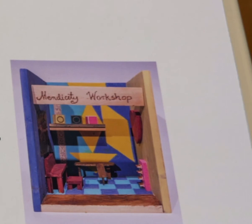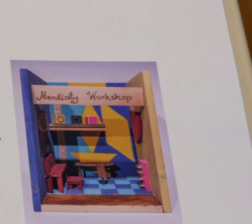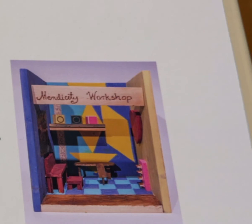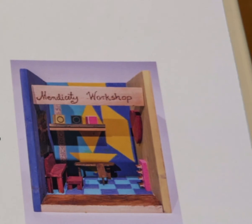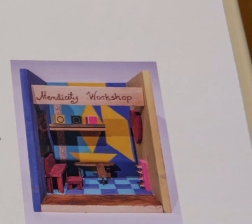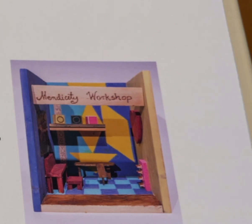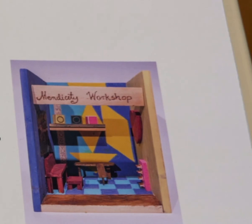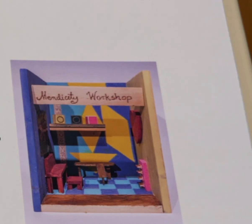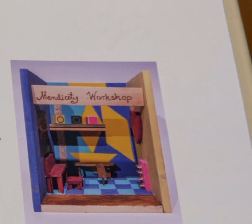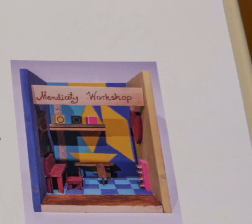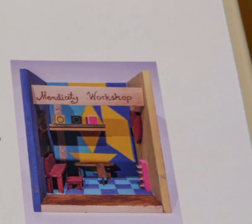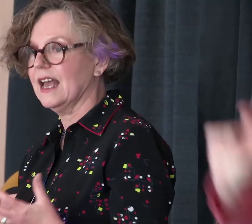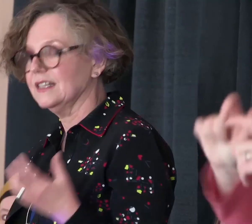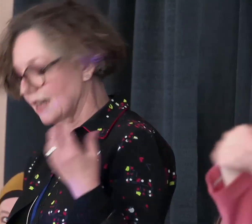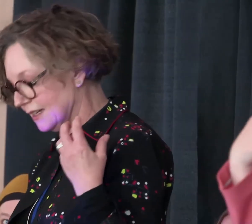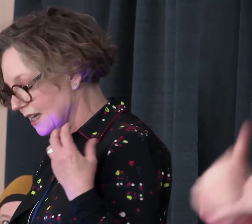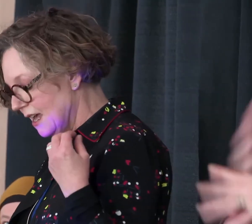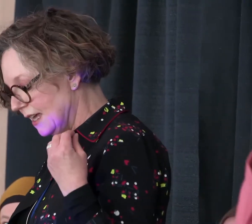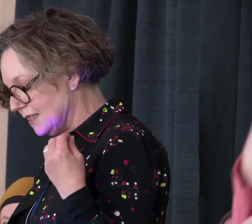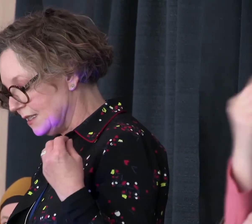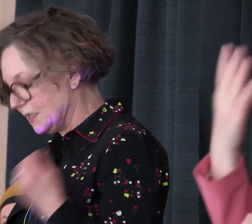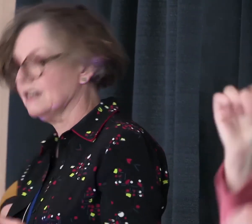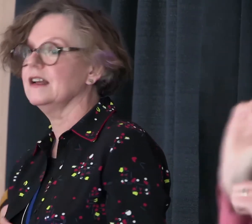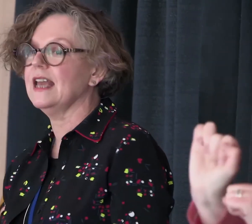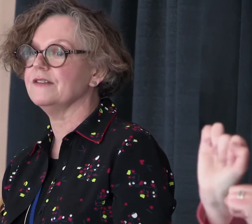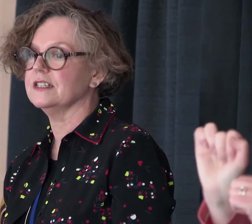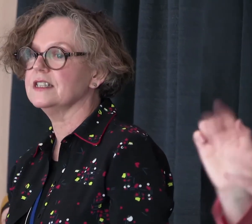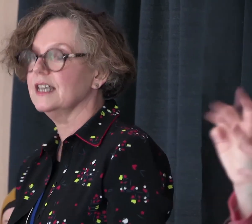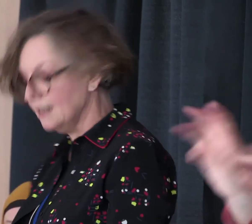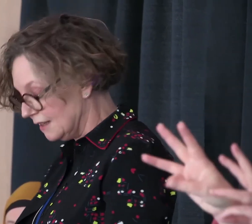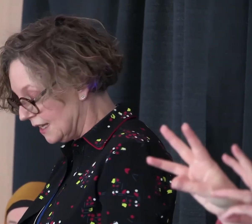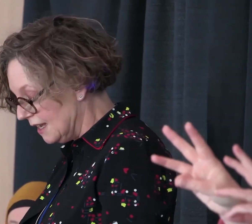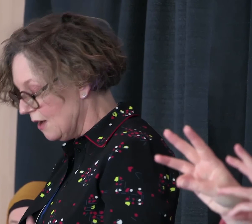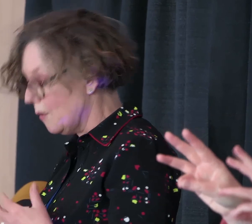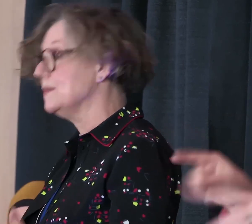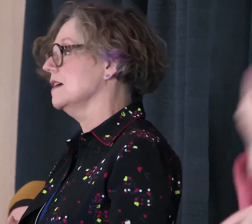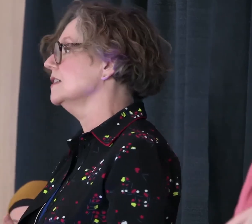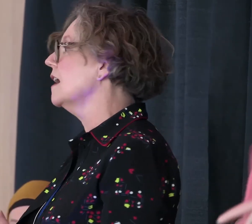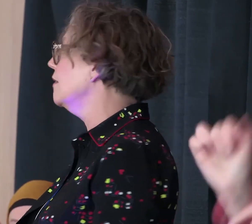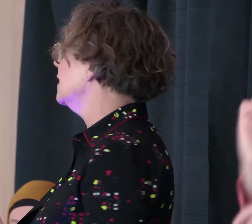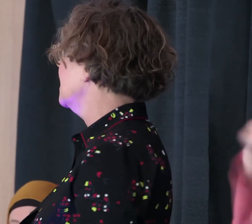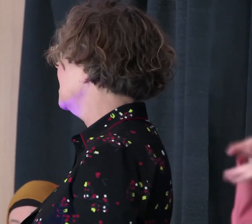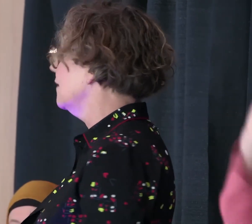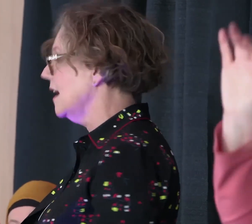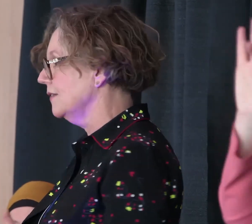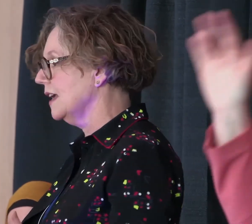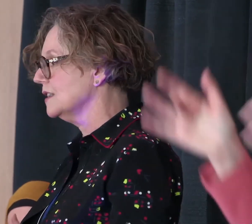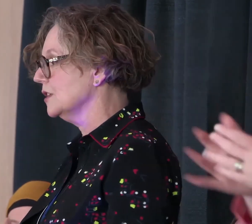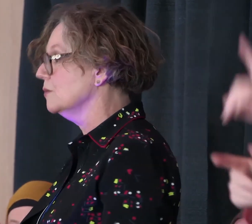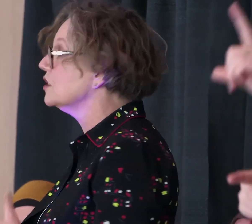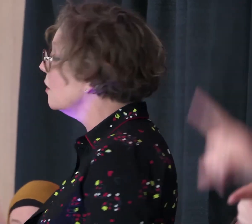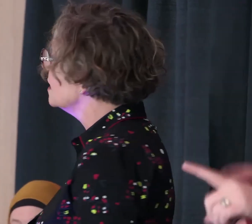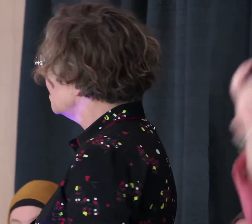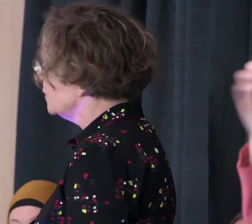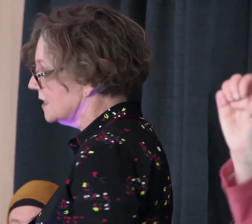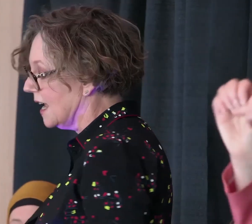of his photography is amazing, and it's particularly evident in the website of the exhibition,